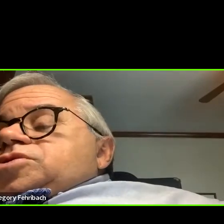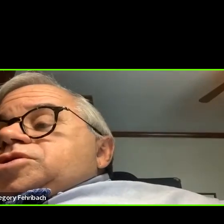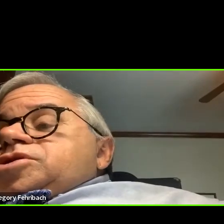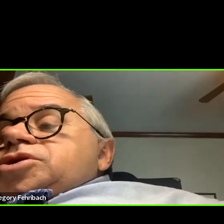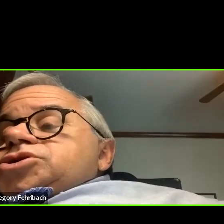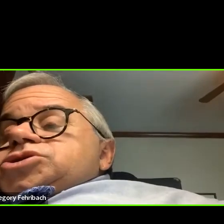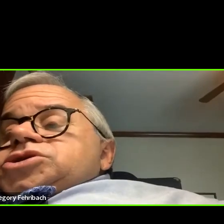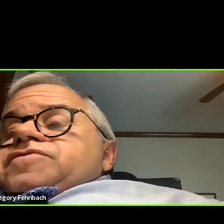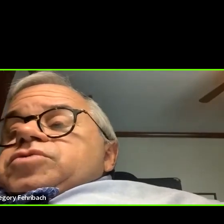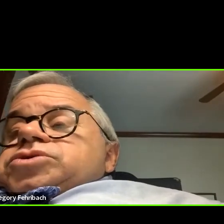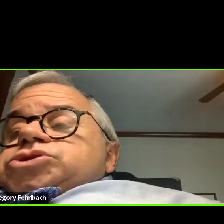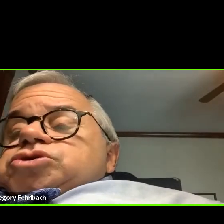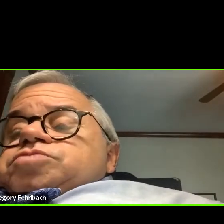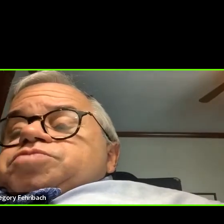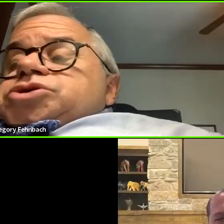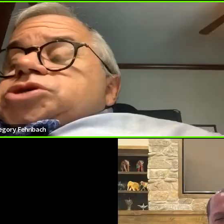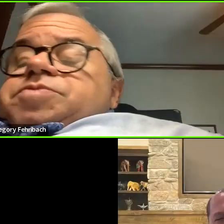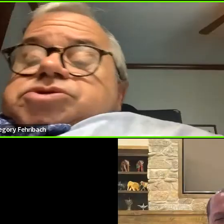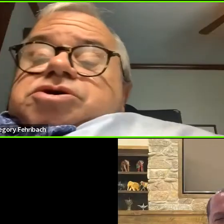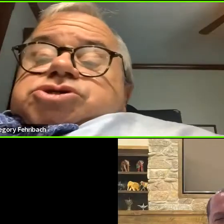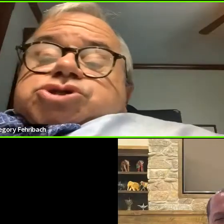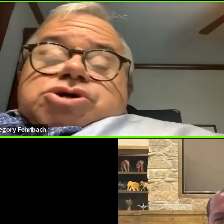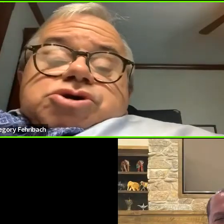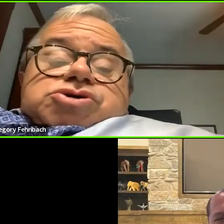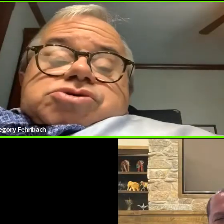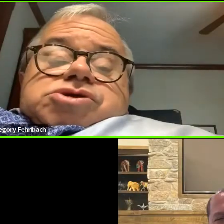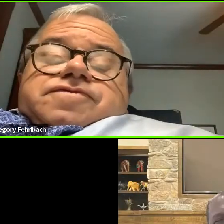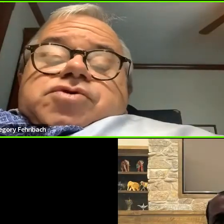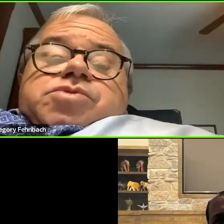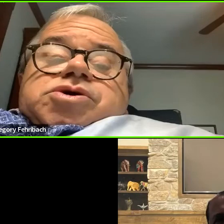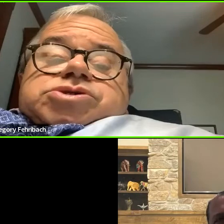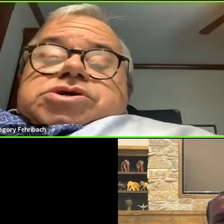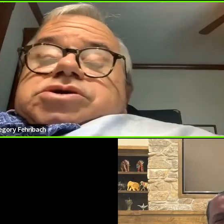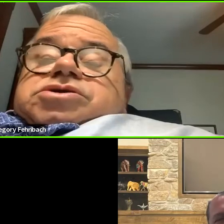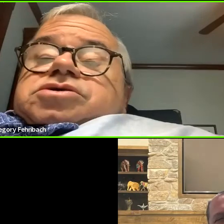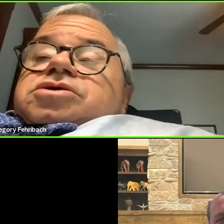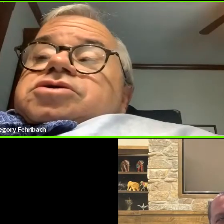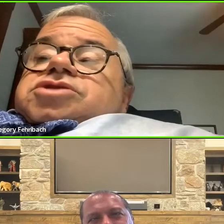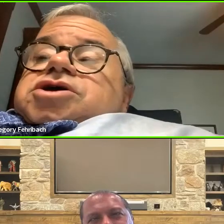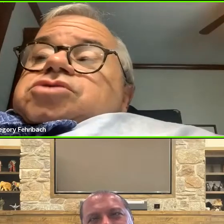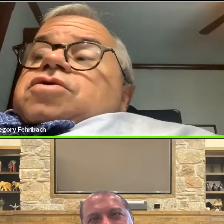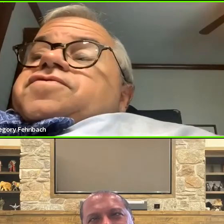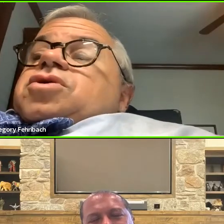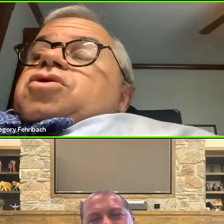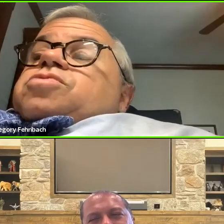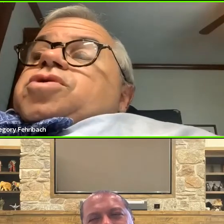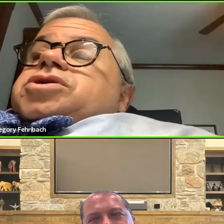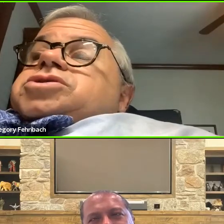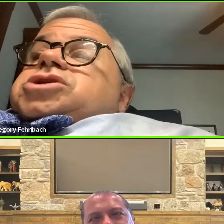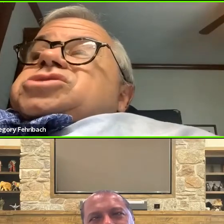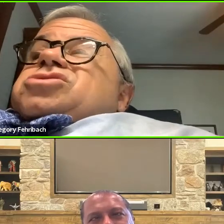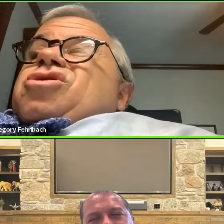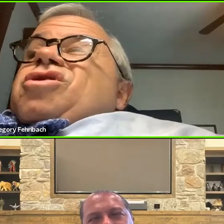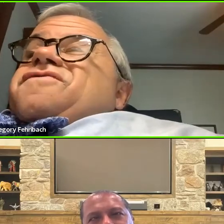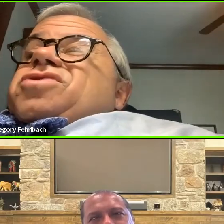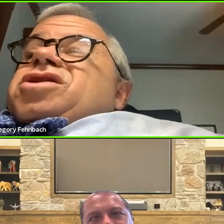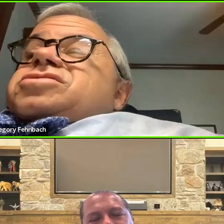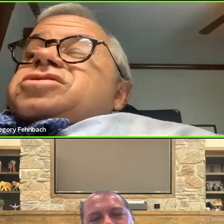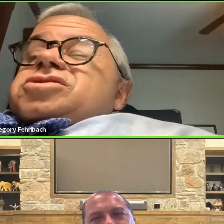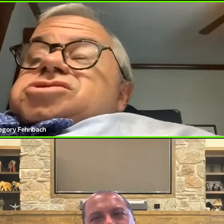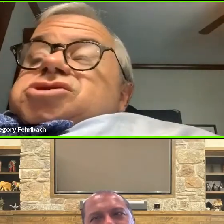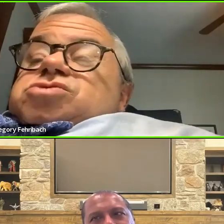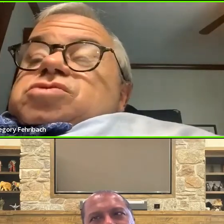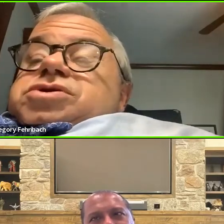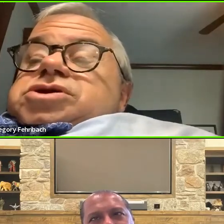we will see everyone soon. Please keep in touch for the next few months, and thank you all for the hard work. It takes an awful